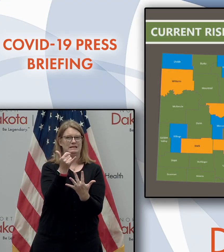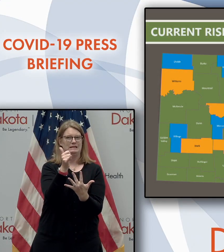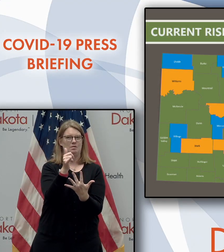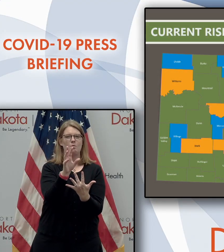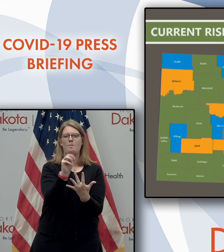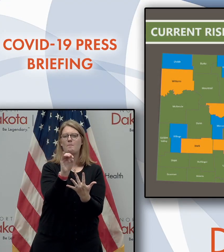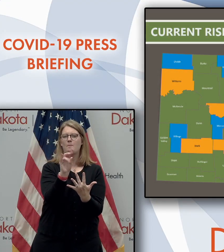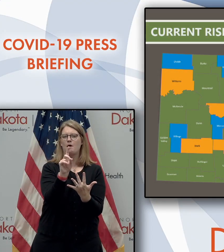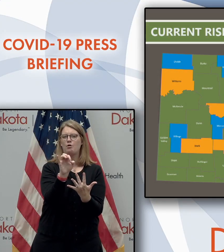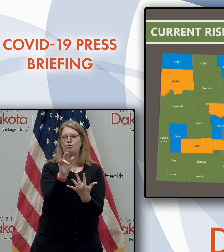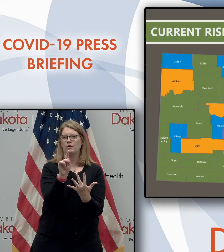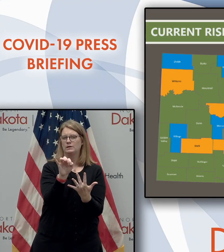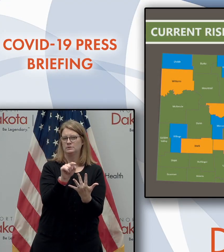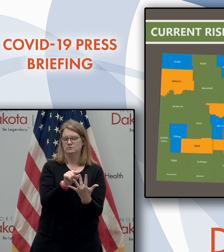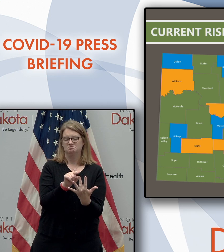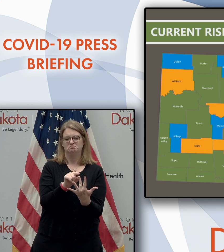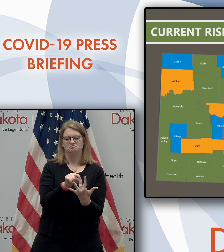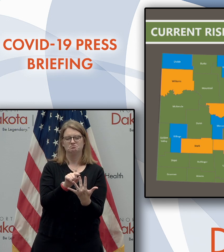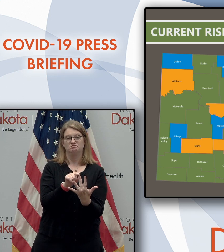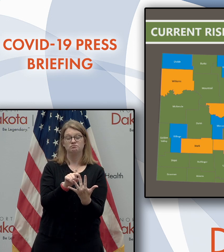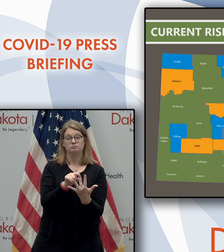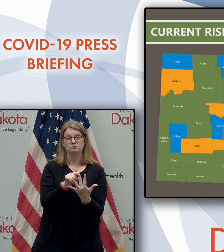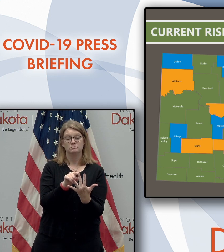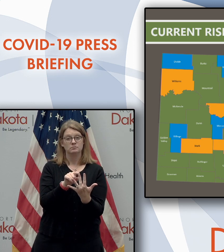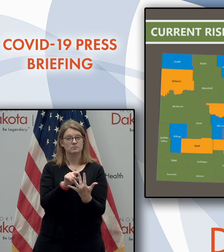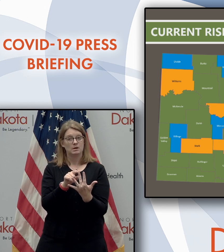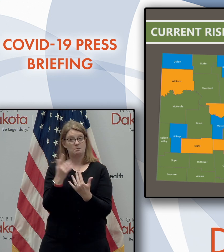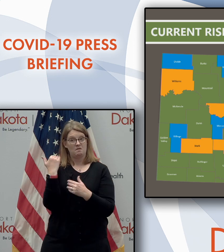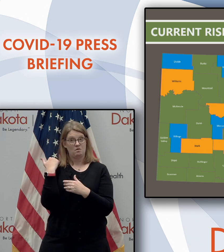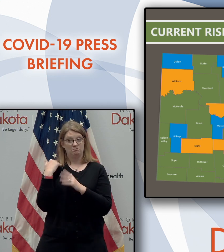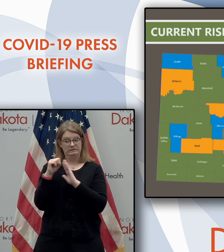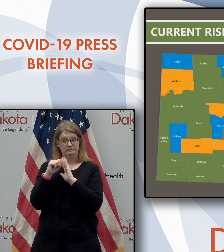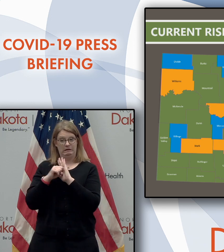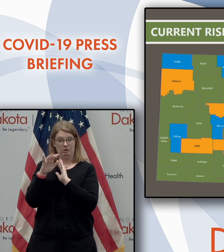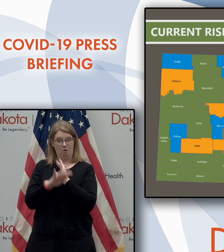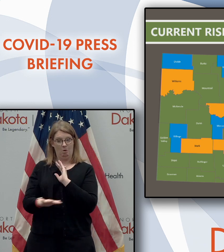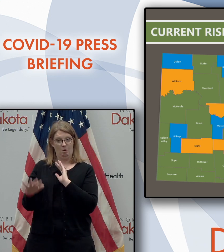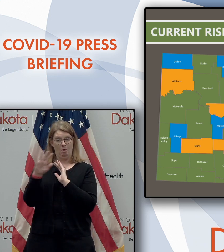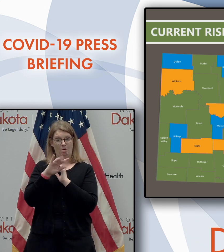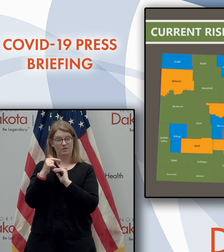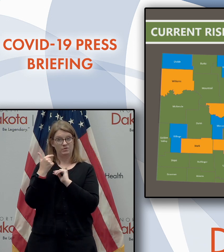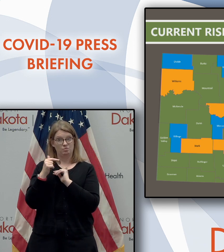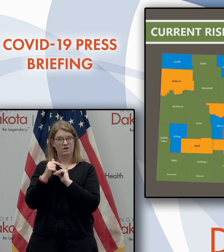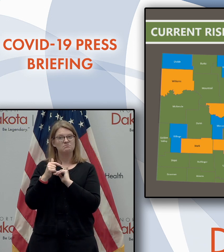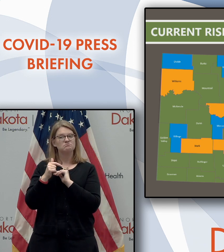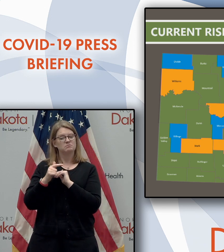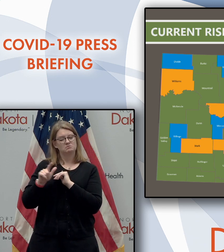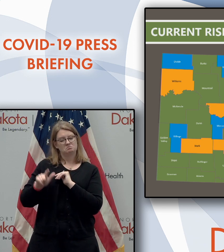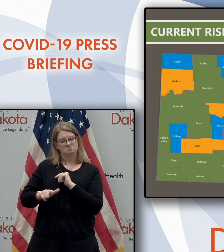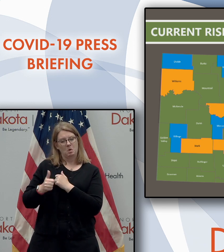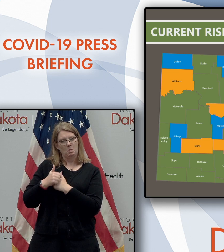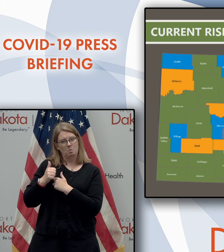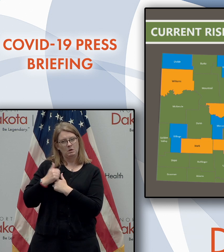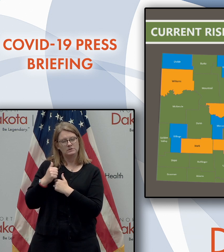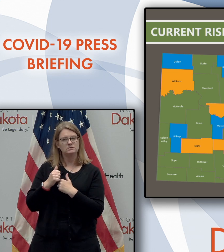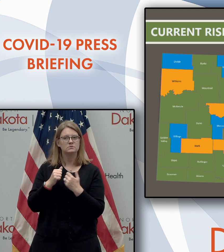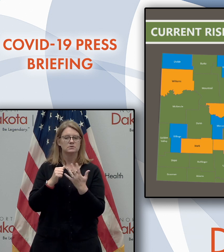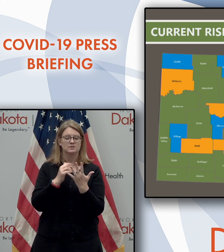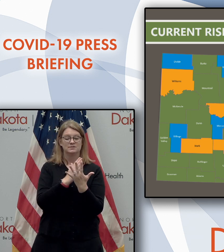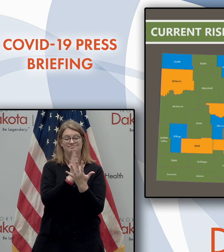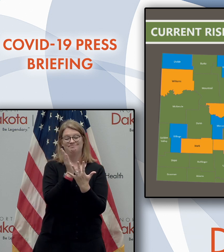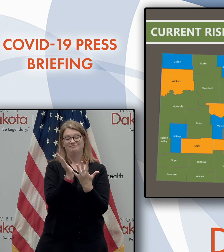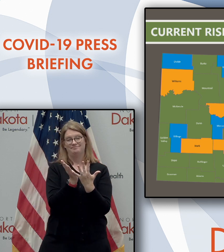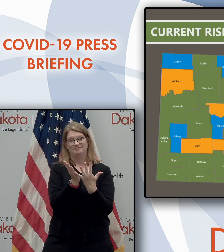moderate. We had been, as a state, all green, which was our low risk. Blue indicates